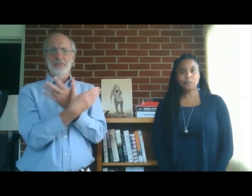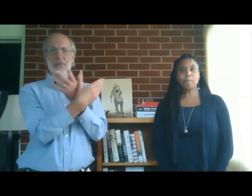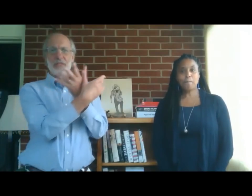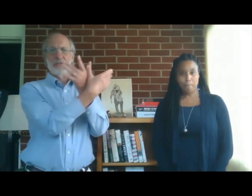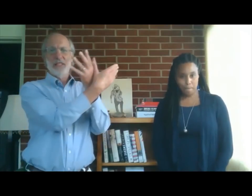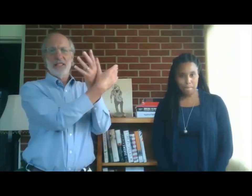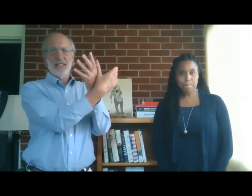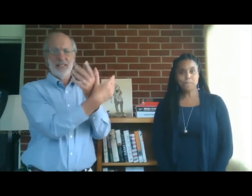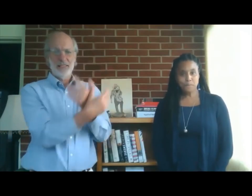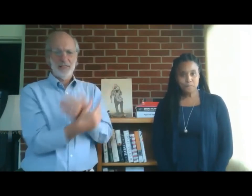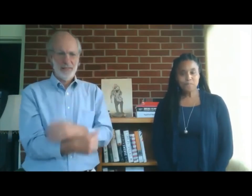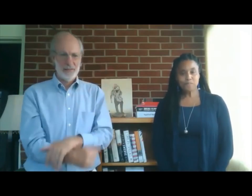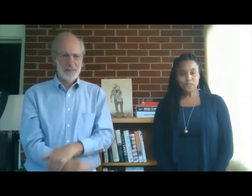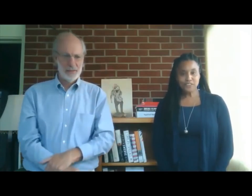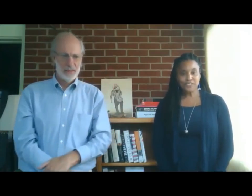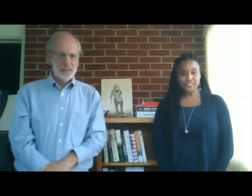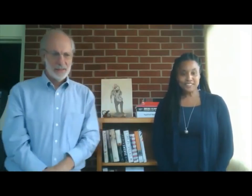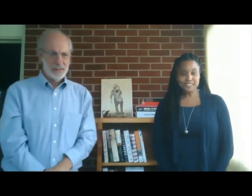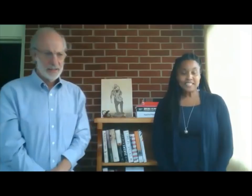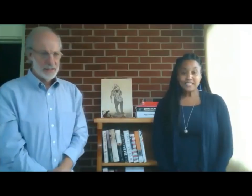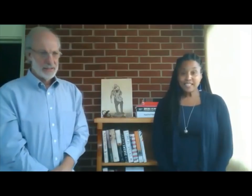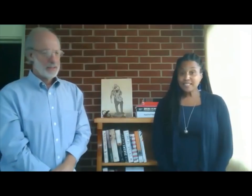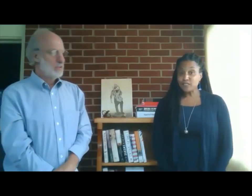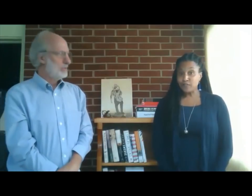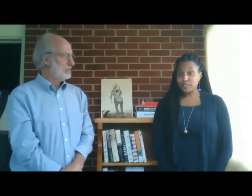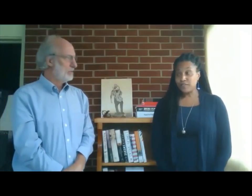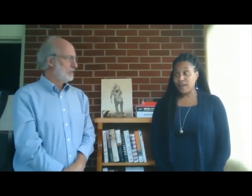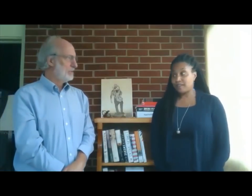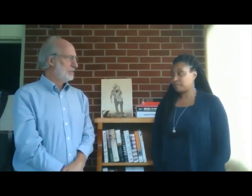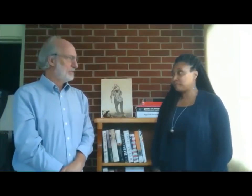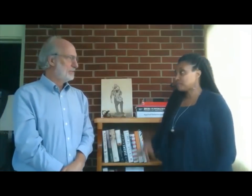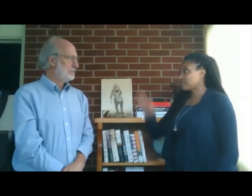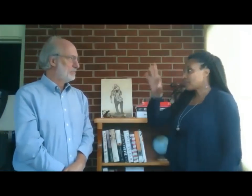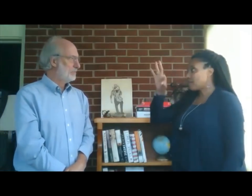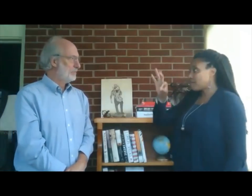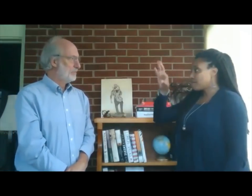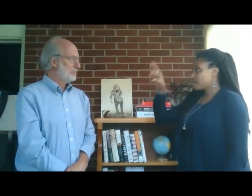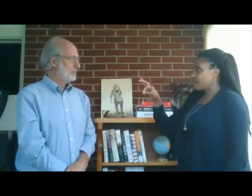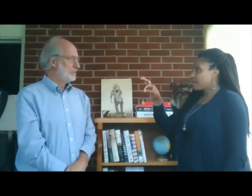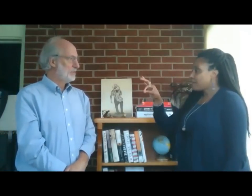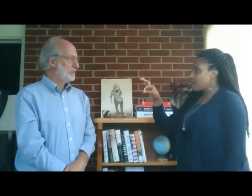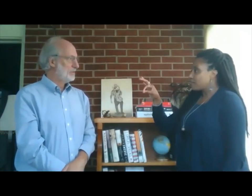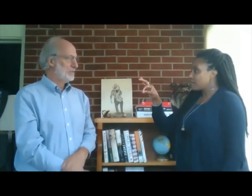Sign butterfly. Good. Next is French fry.